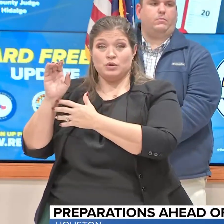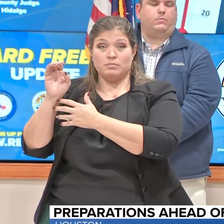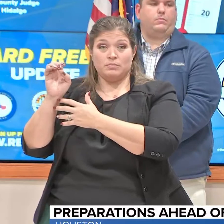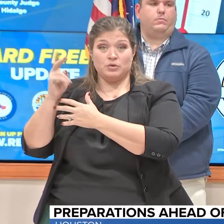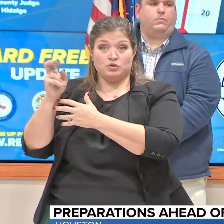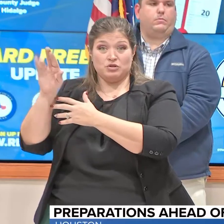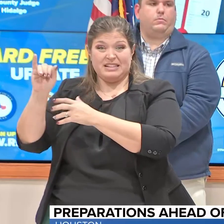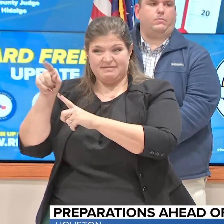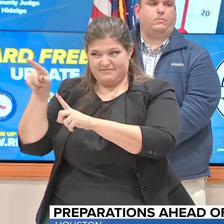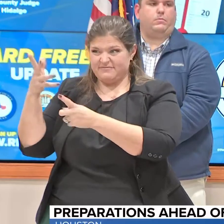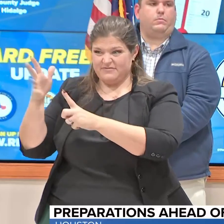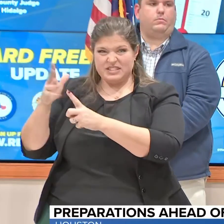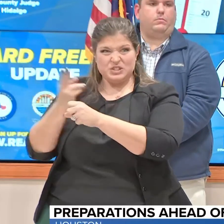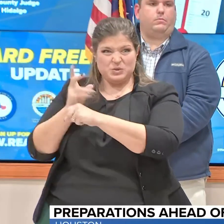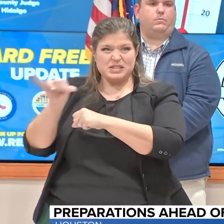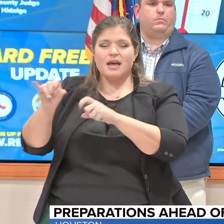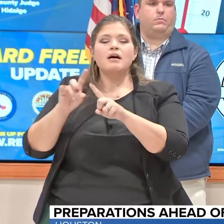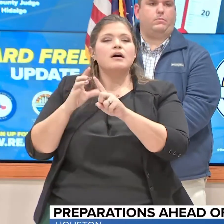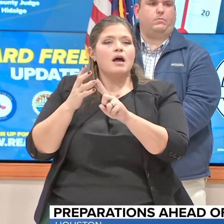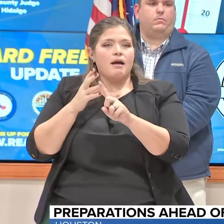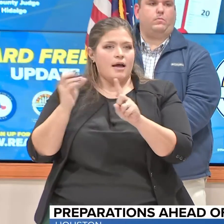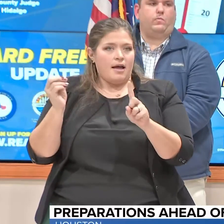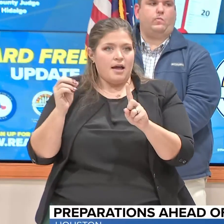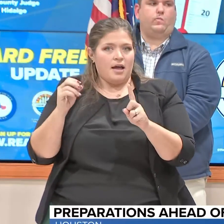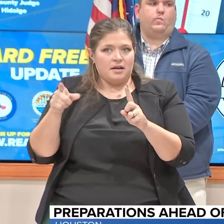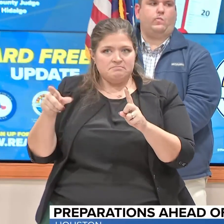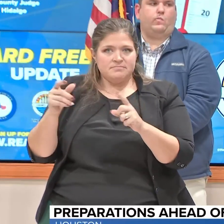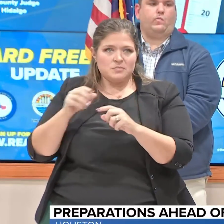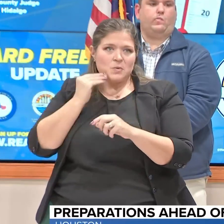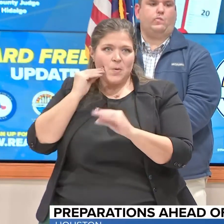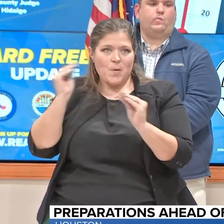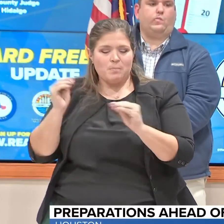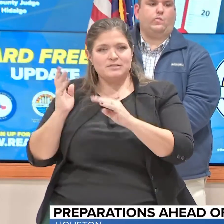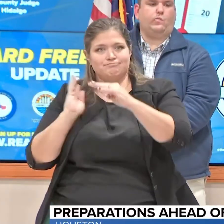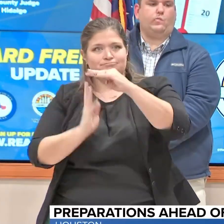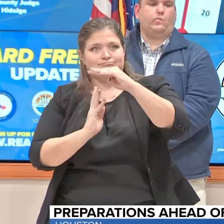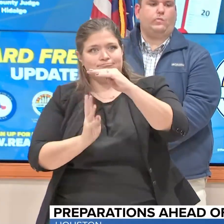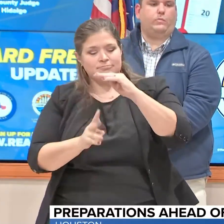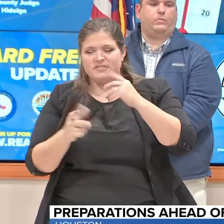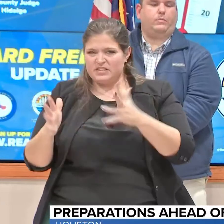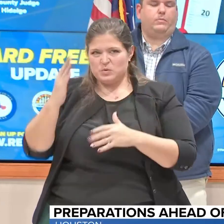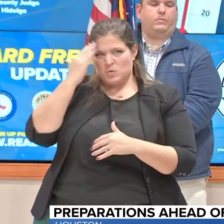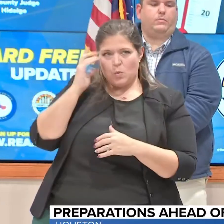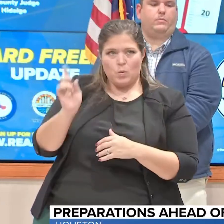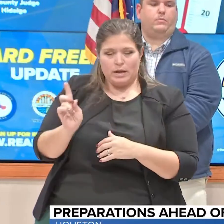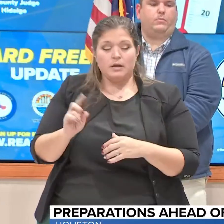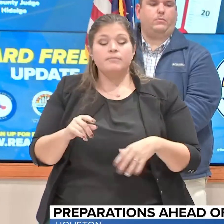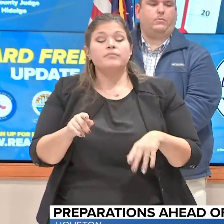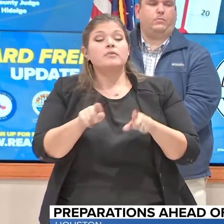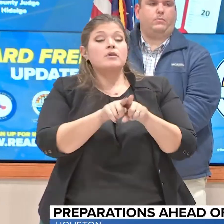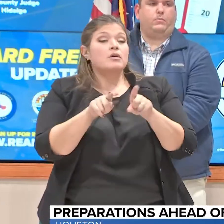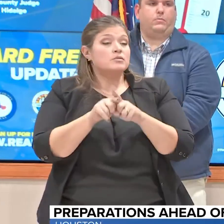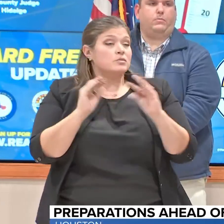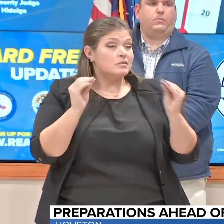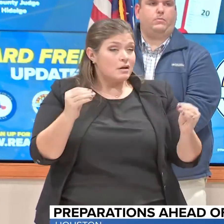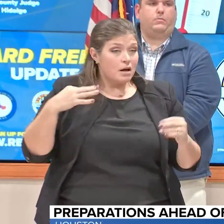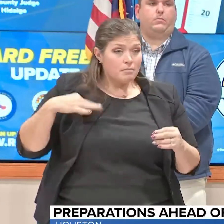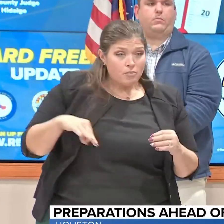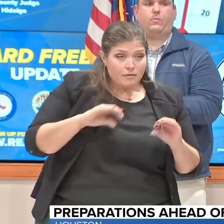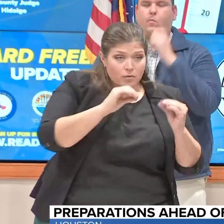homeless population, so they're familiar with that. So again, to those nonprofits, other